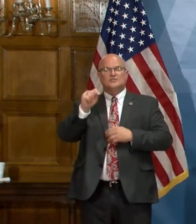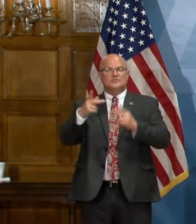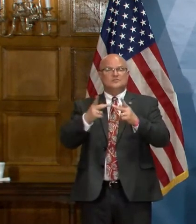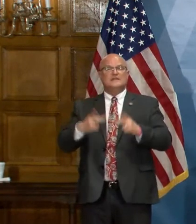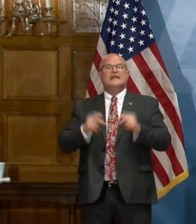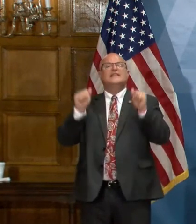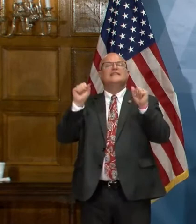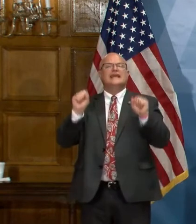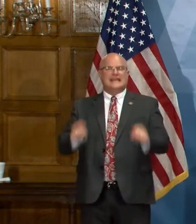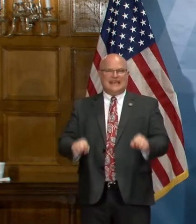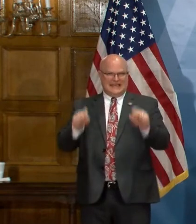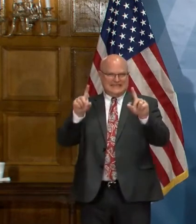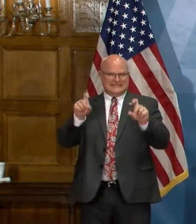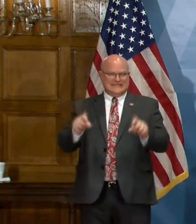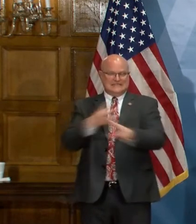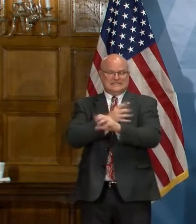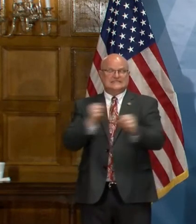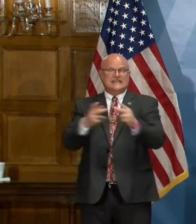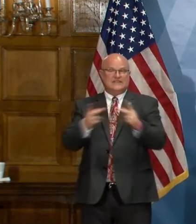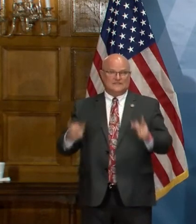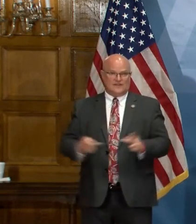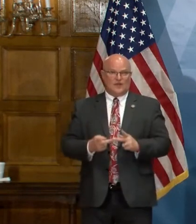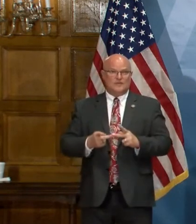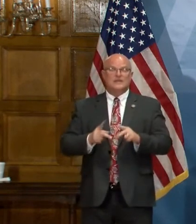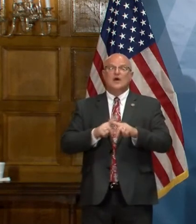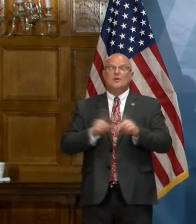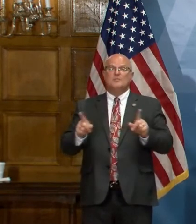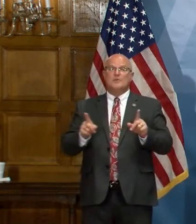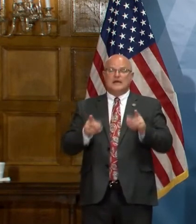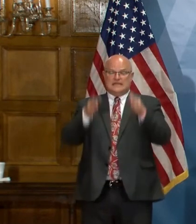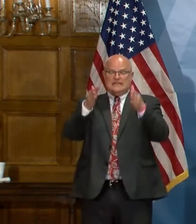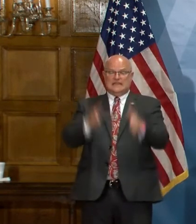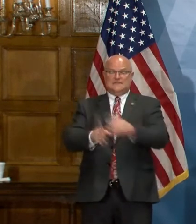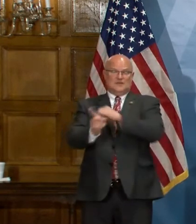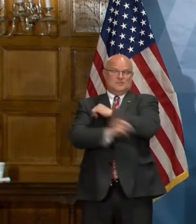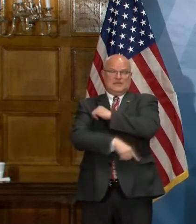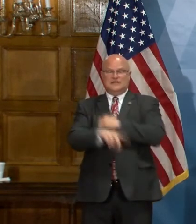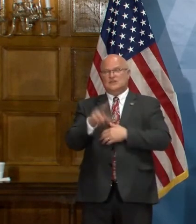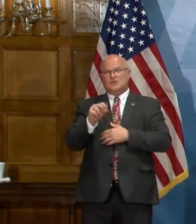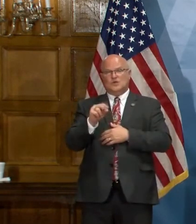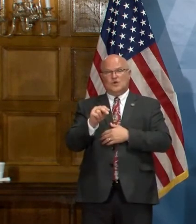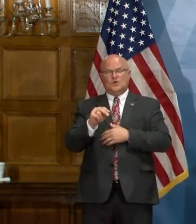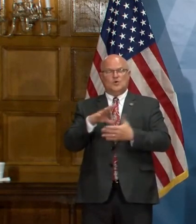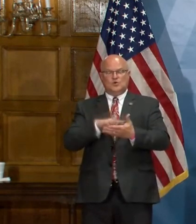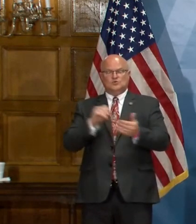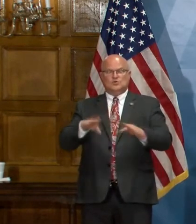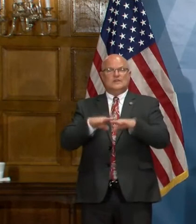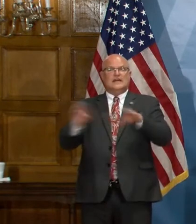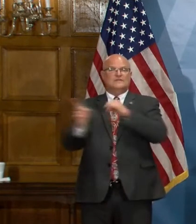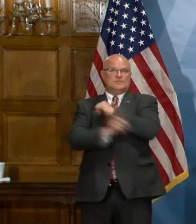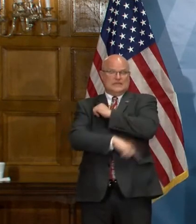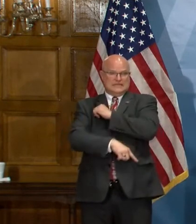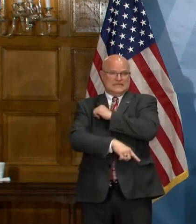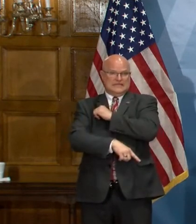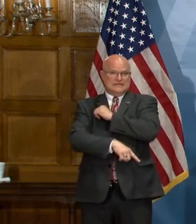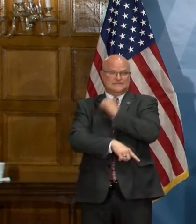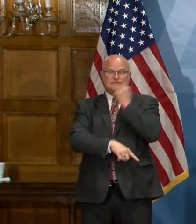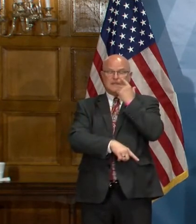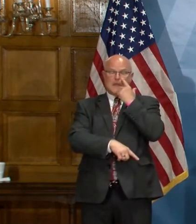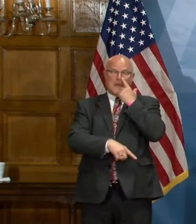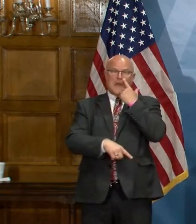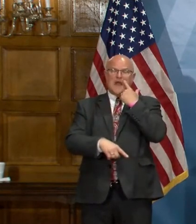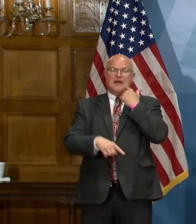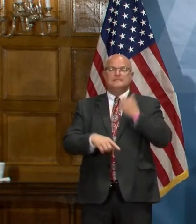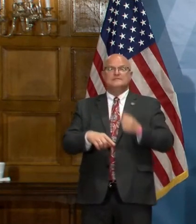that they can test in a safe environment. But there is no individual penalty, there is no student level penalty.